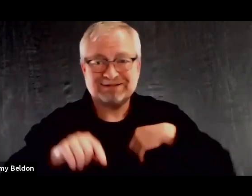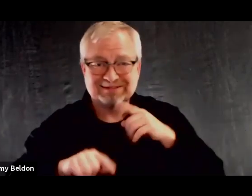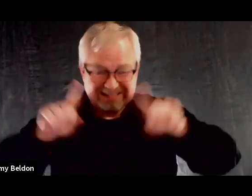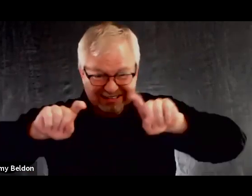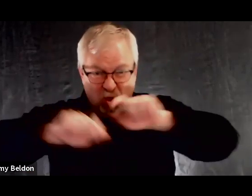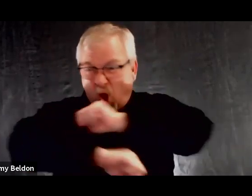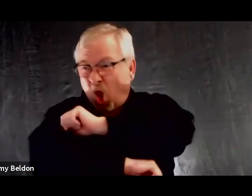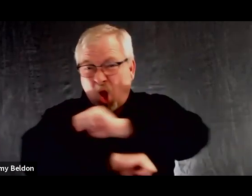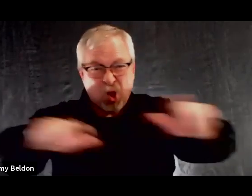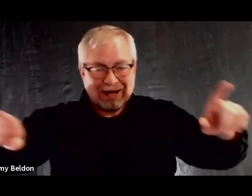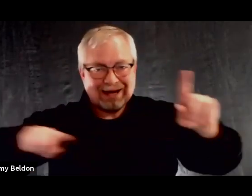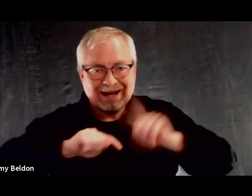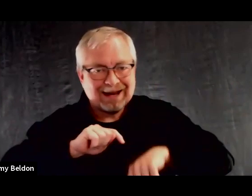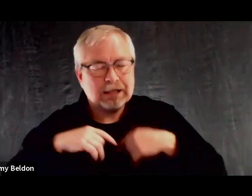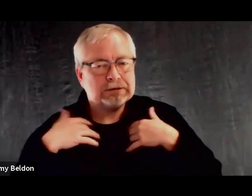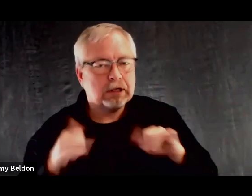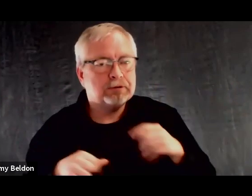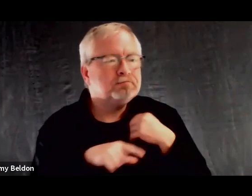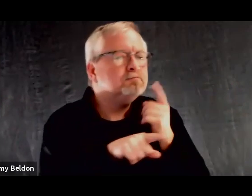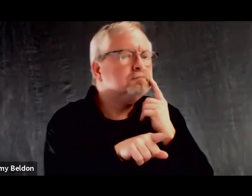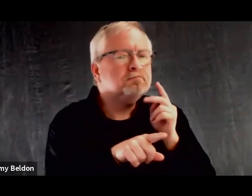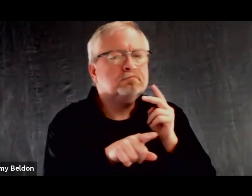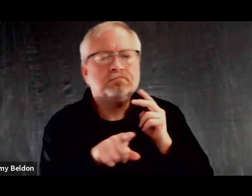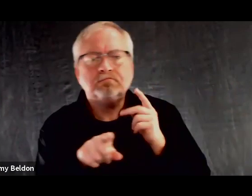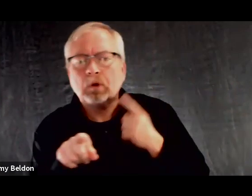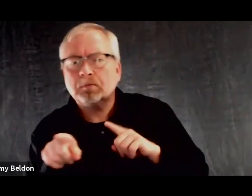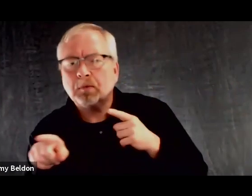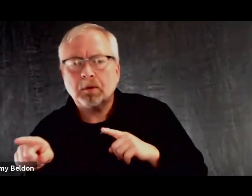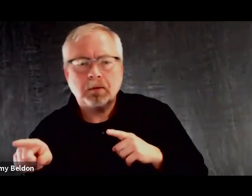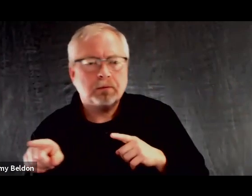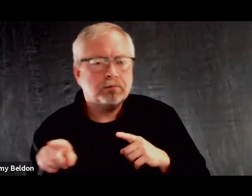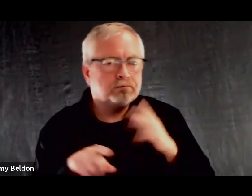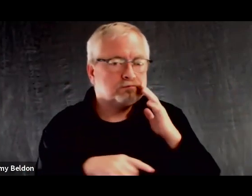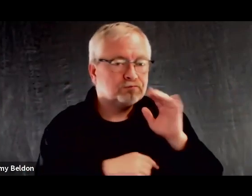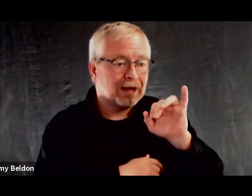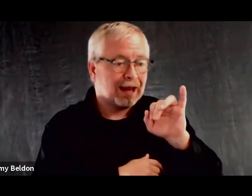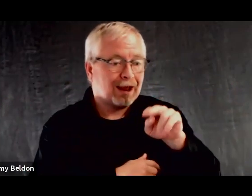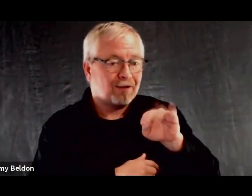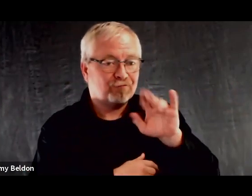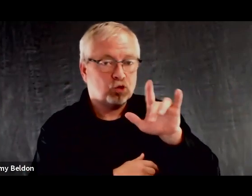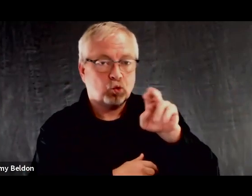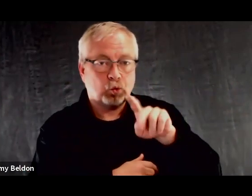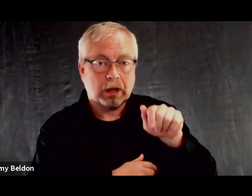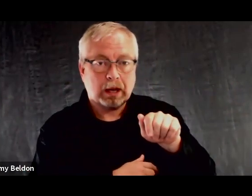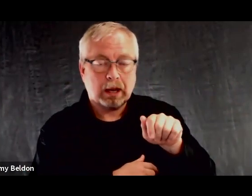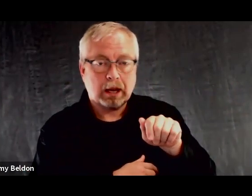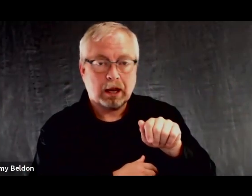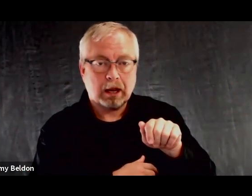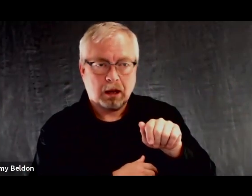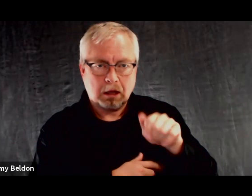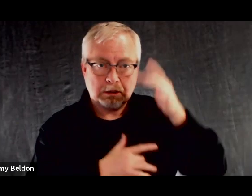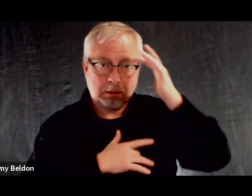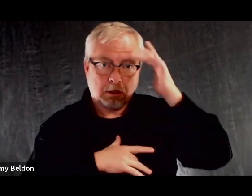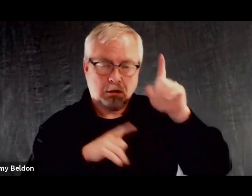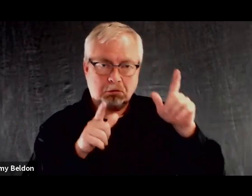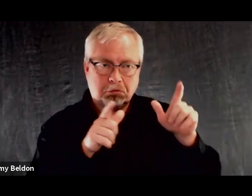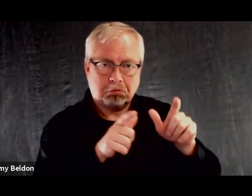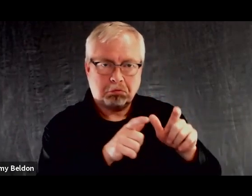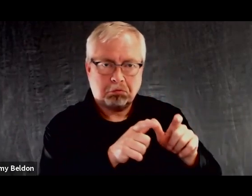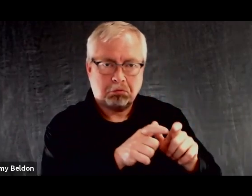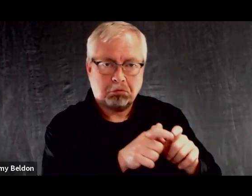that our influenza activity is gone. So social distancing has